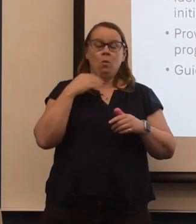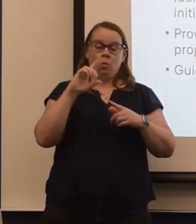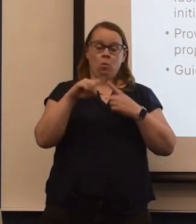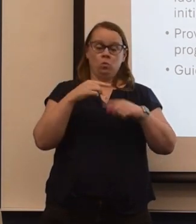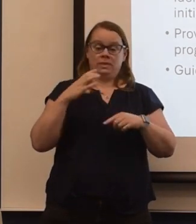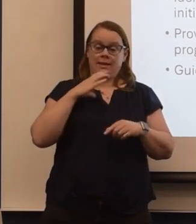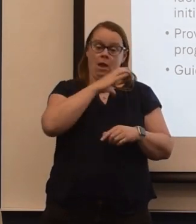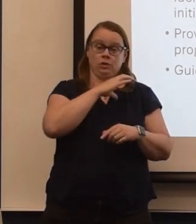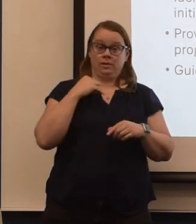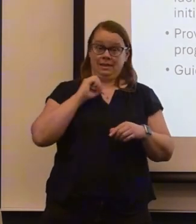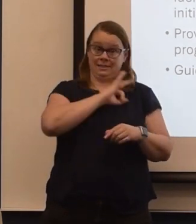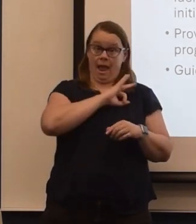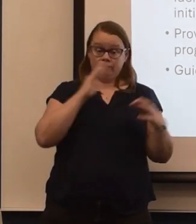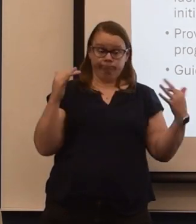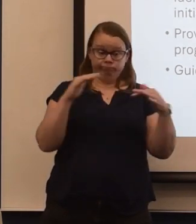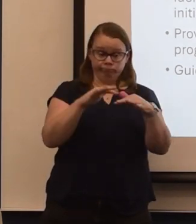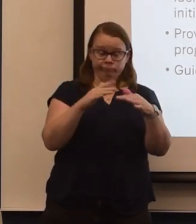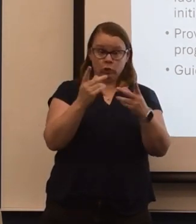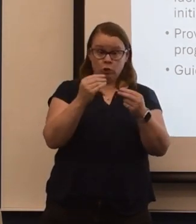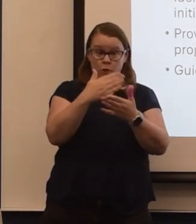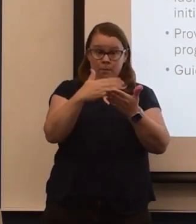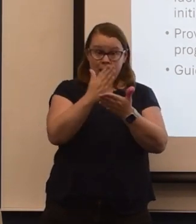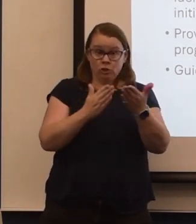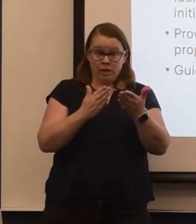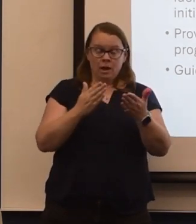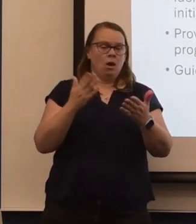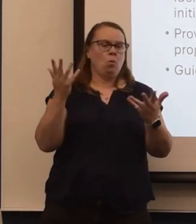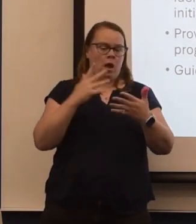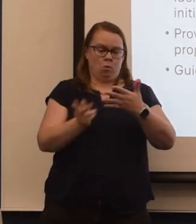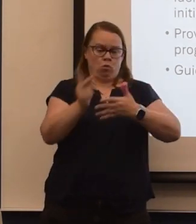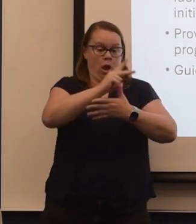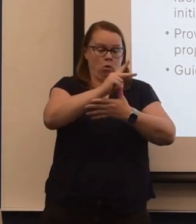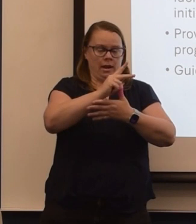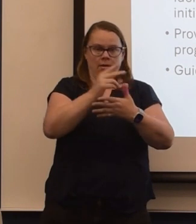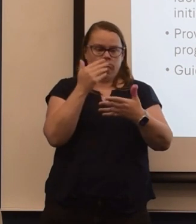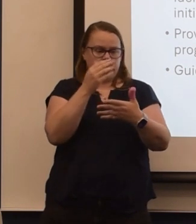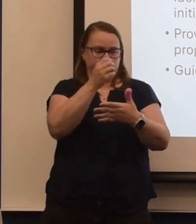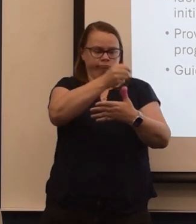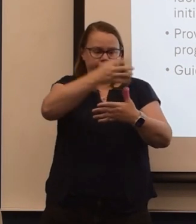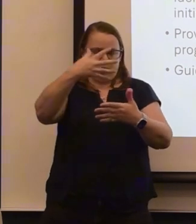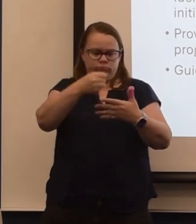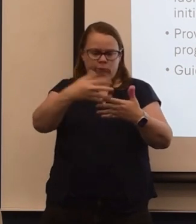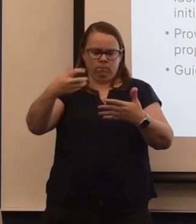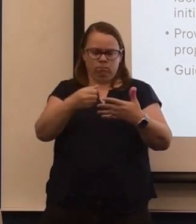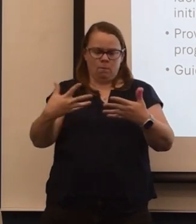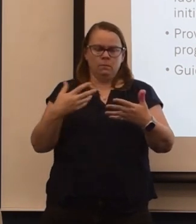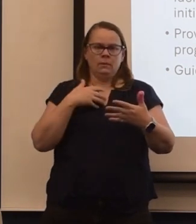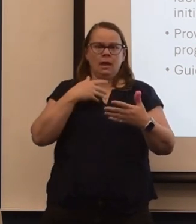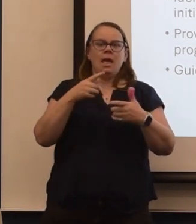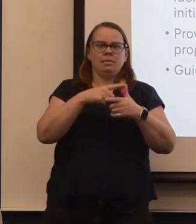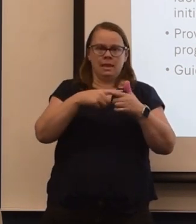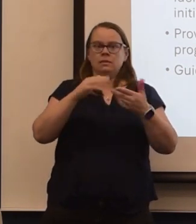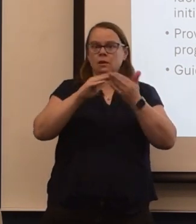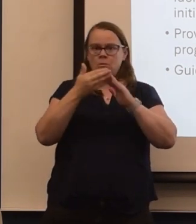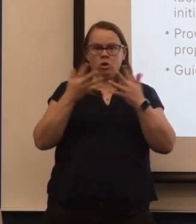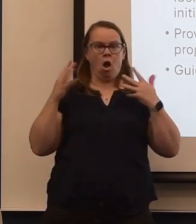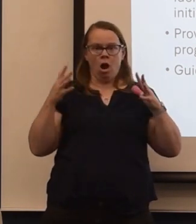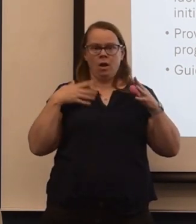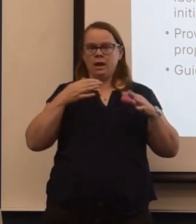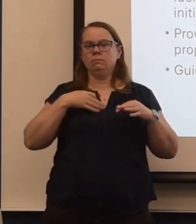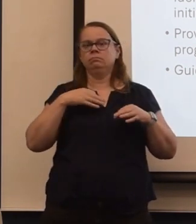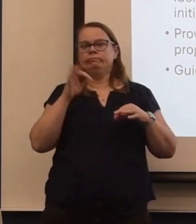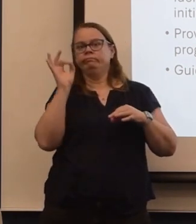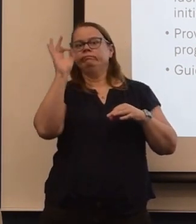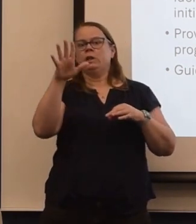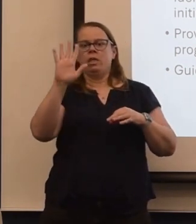do the budget, they can say, these are priorities in Truman Plaza, and the council members can advocate for those because the community has already, you know, made their voices